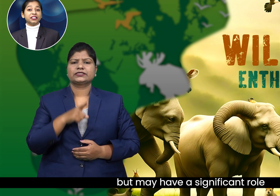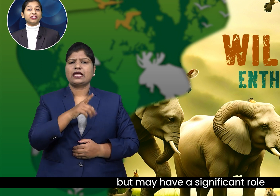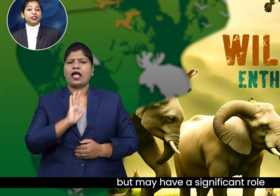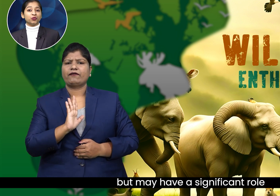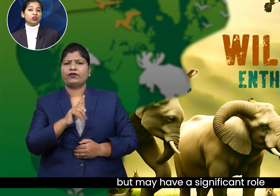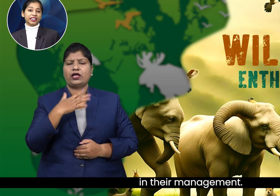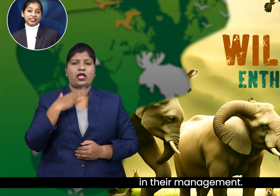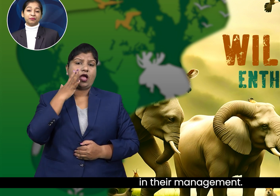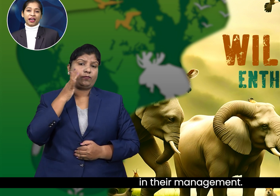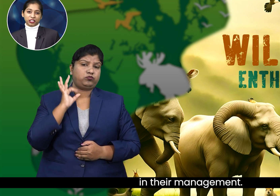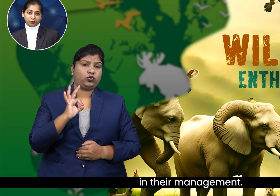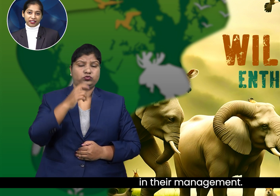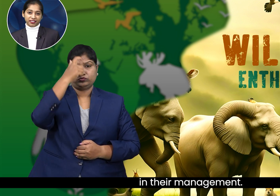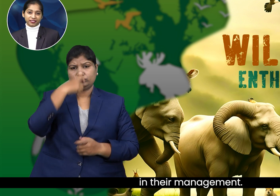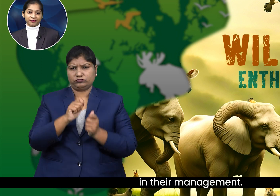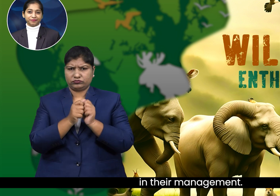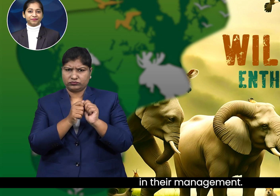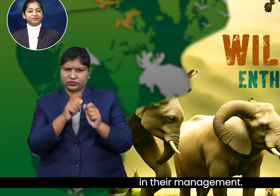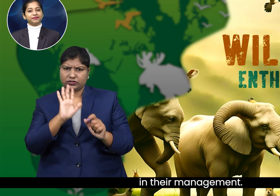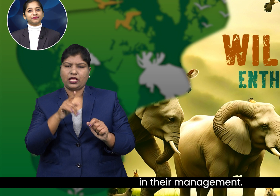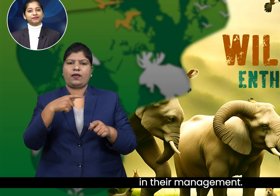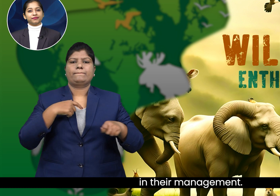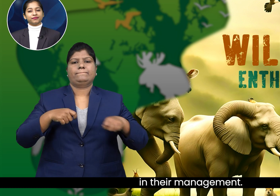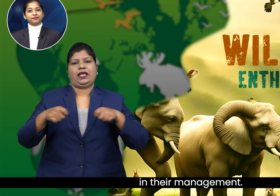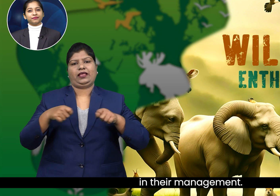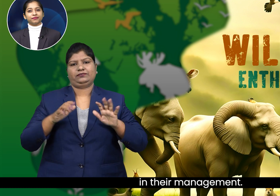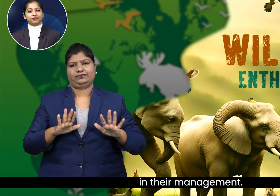a significant role in their management.